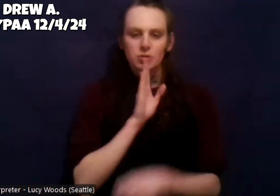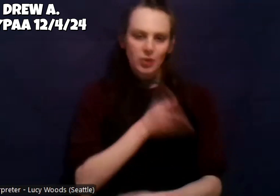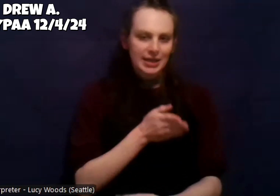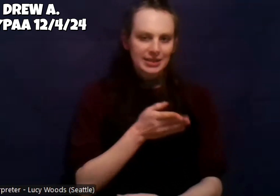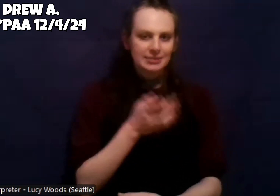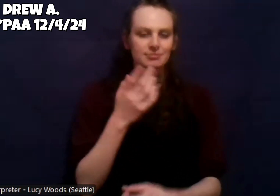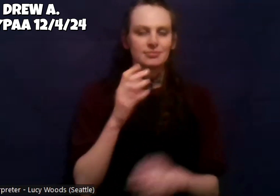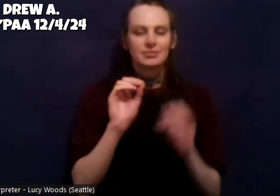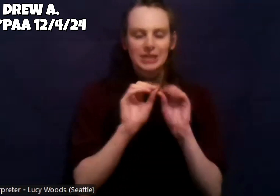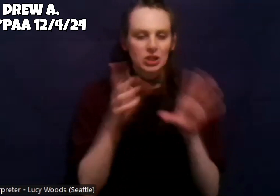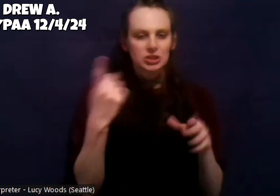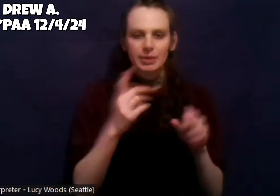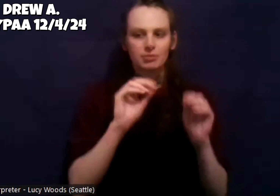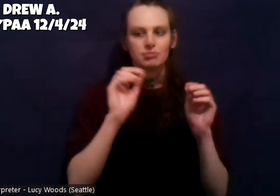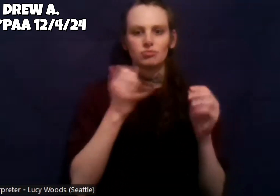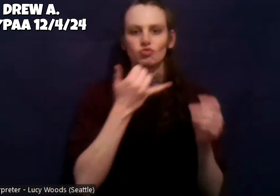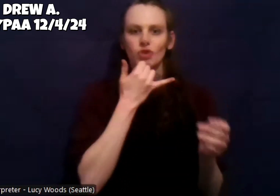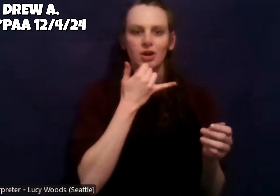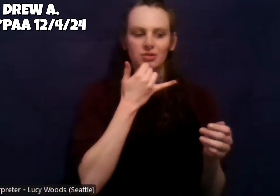this one. But